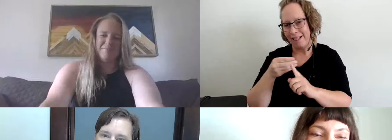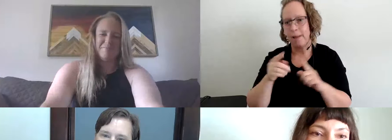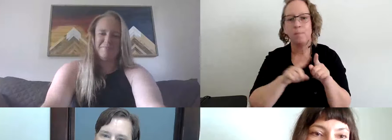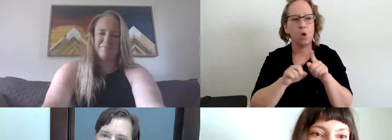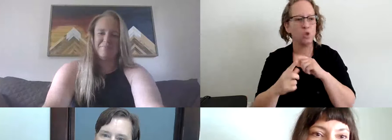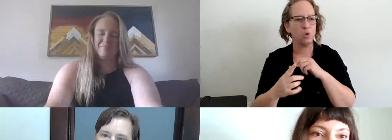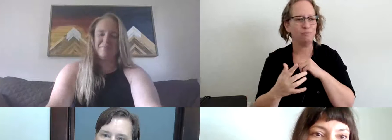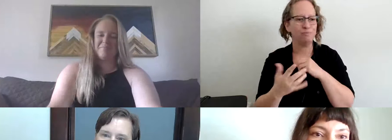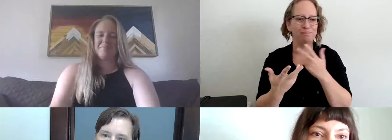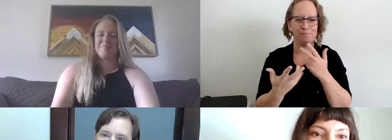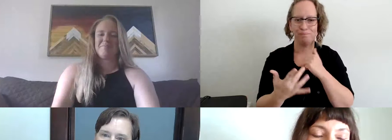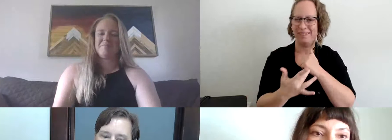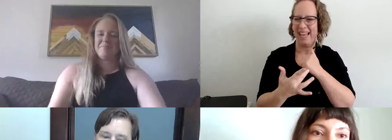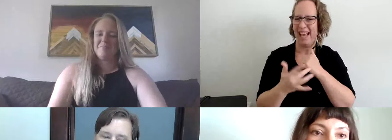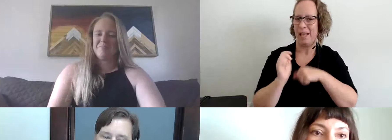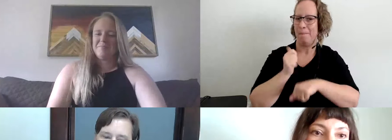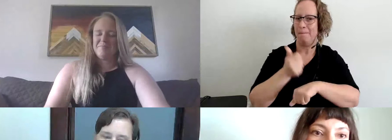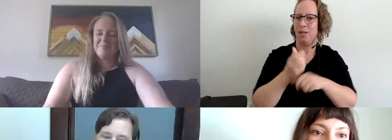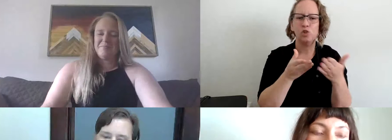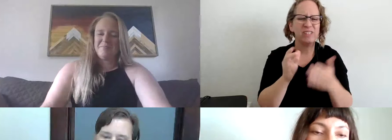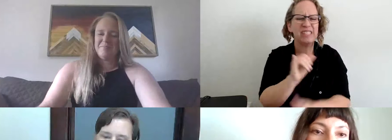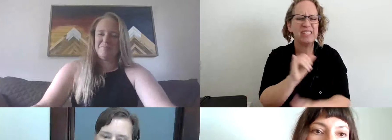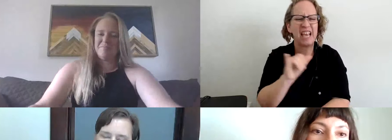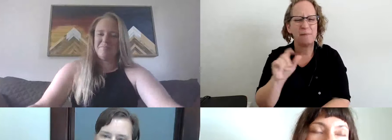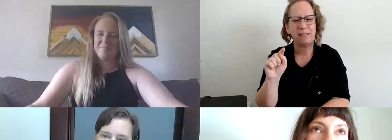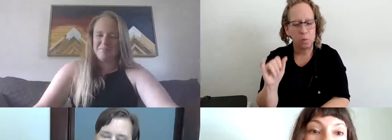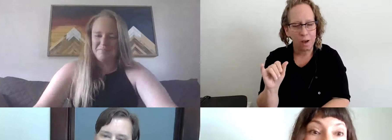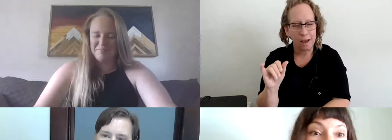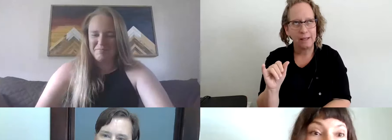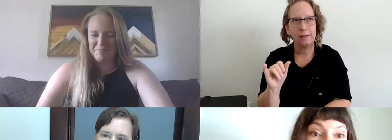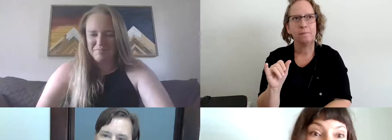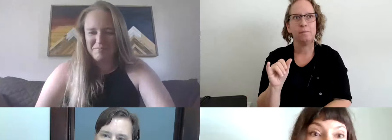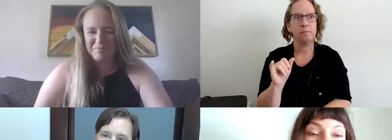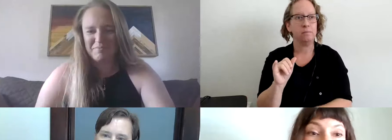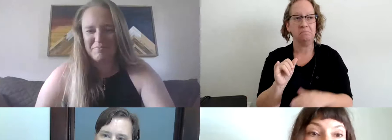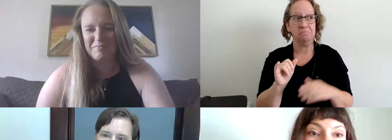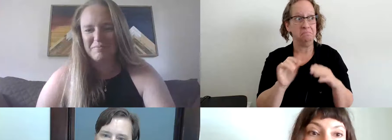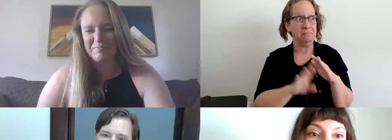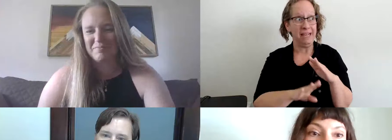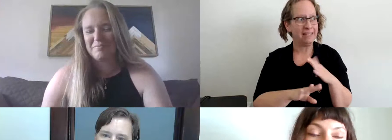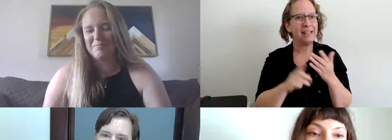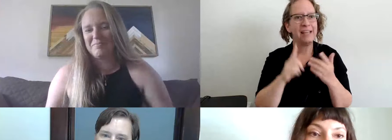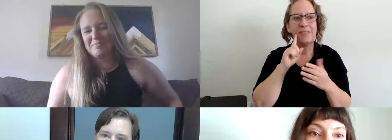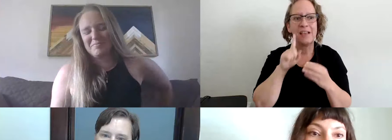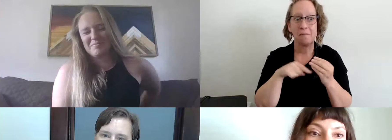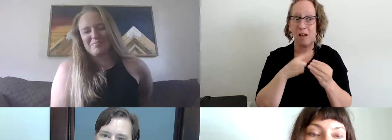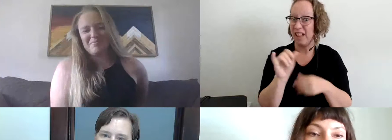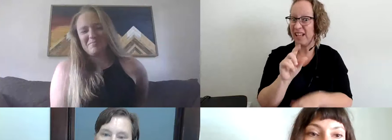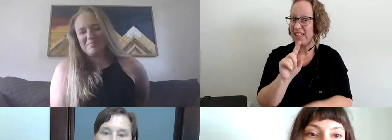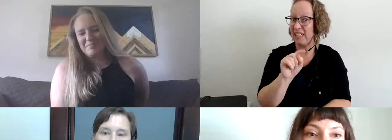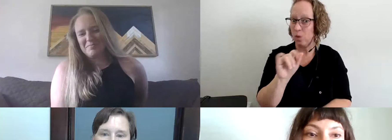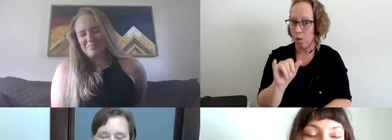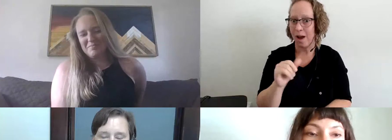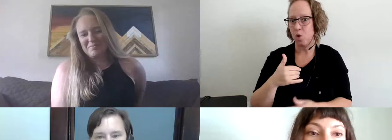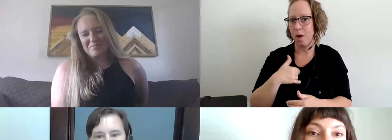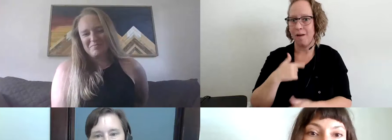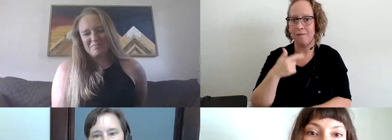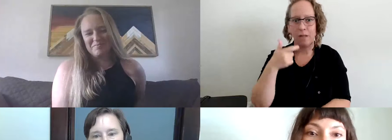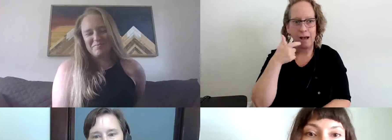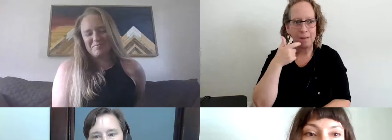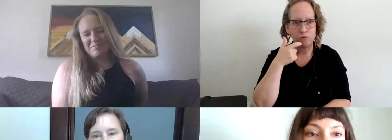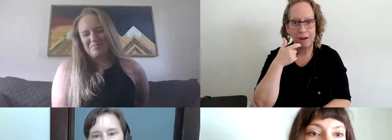text-based service like TTY. And it basically, think of it as a TTY where you have an